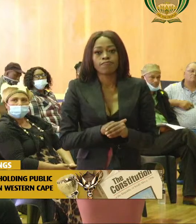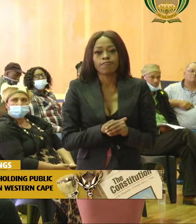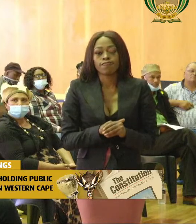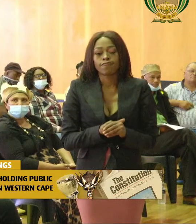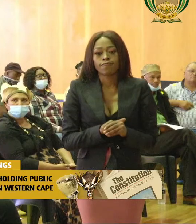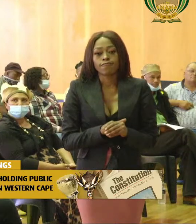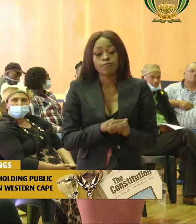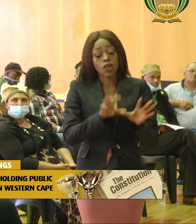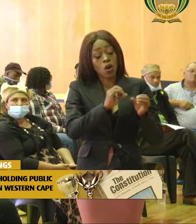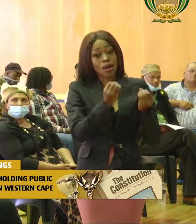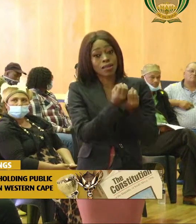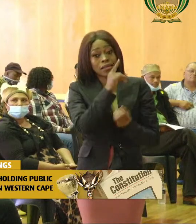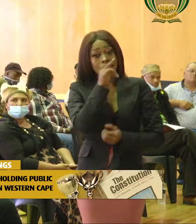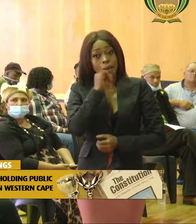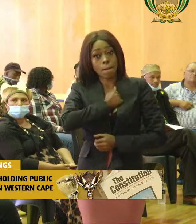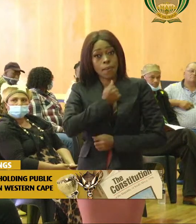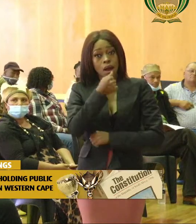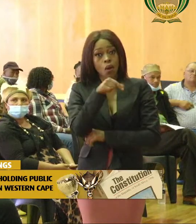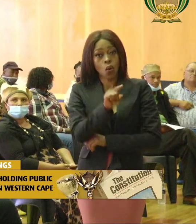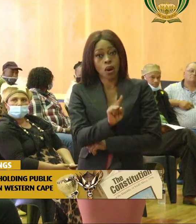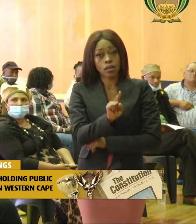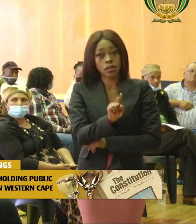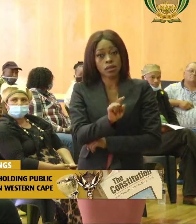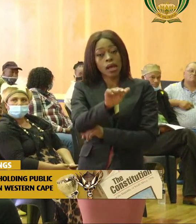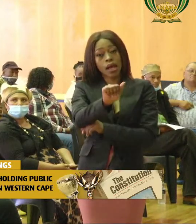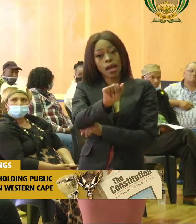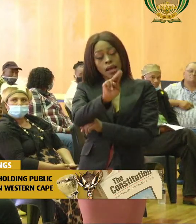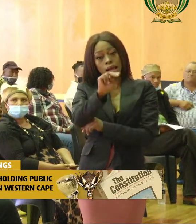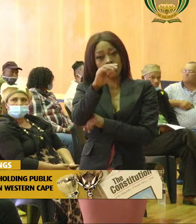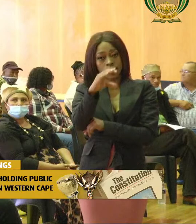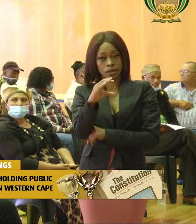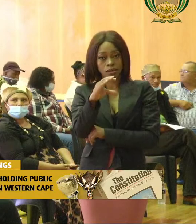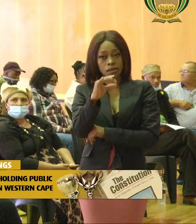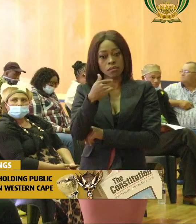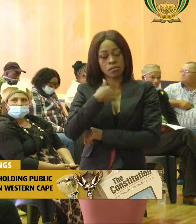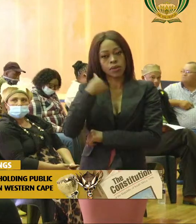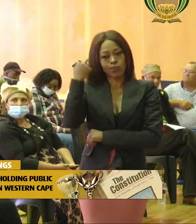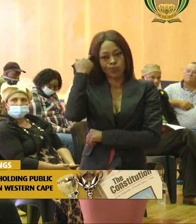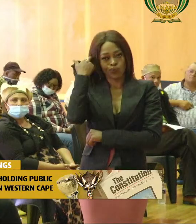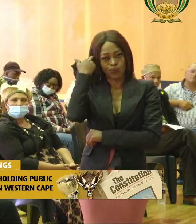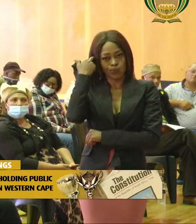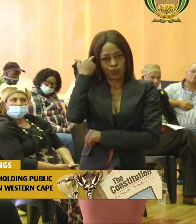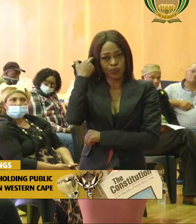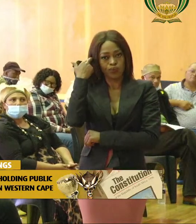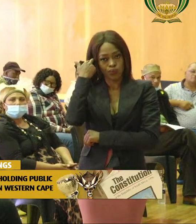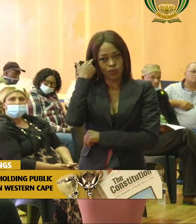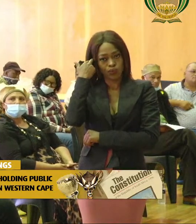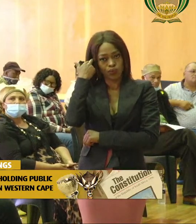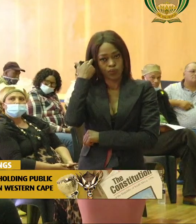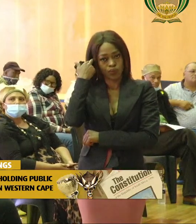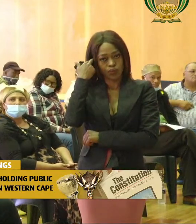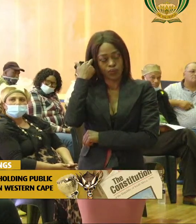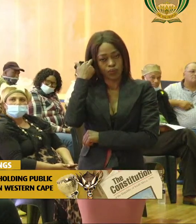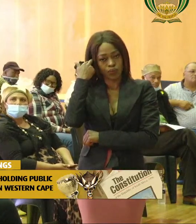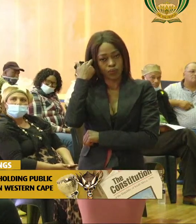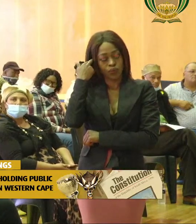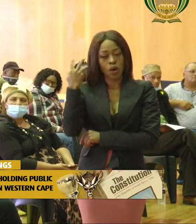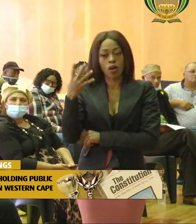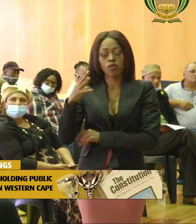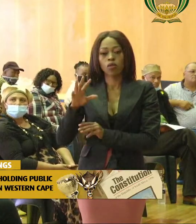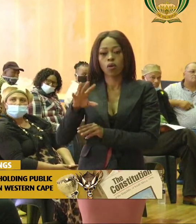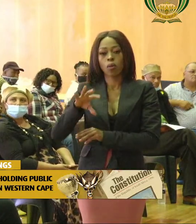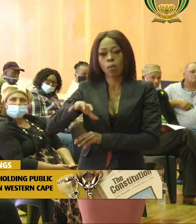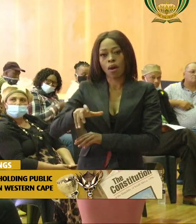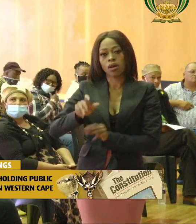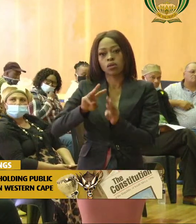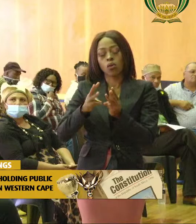Ndisuka kumbutho we-African National Congress, ndingunobhala wesebe iBoys Nyakatya branch eWard